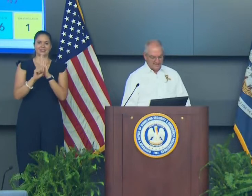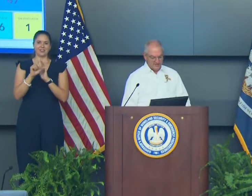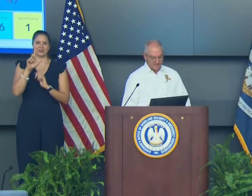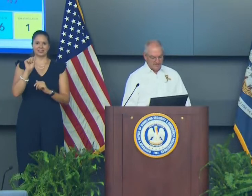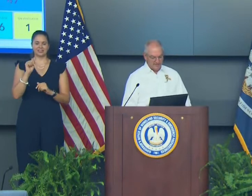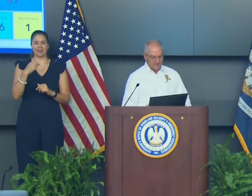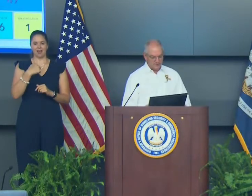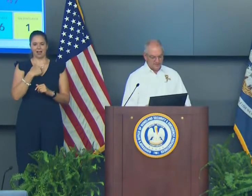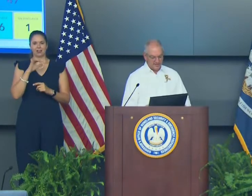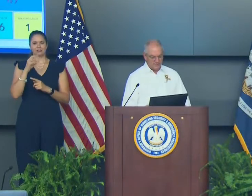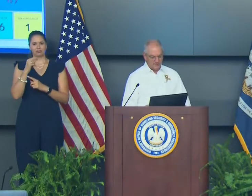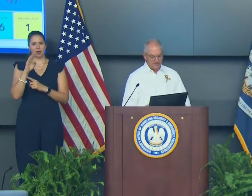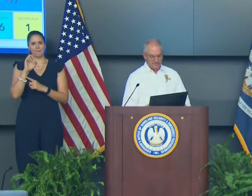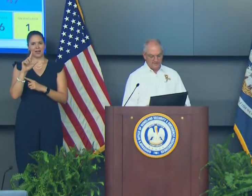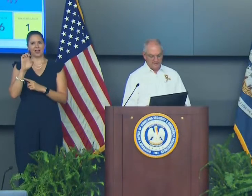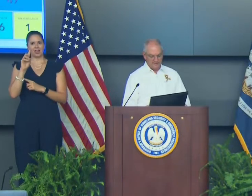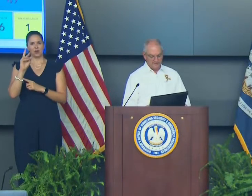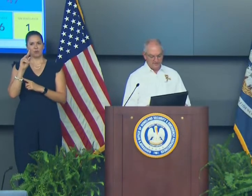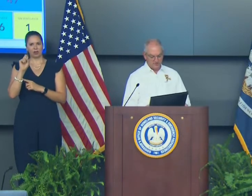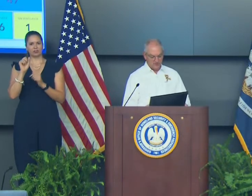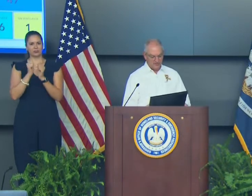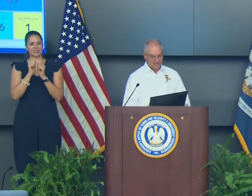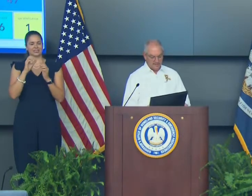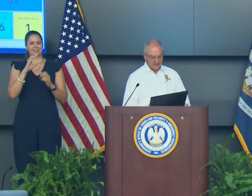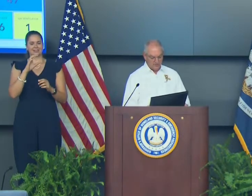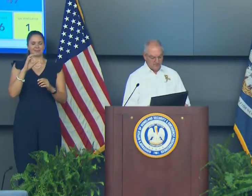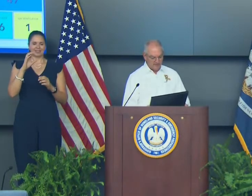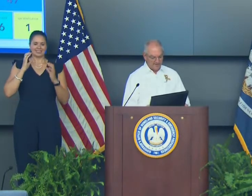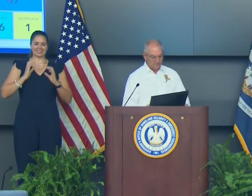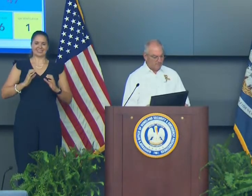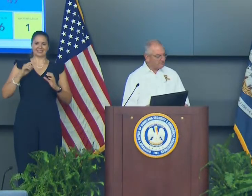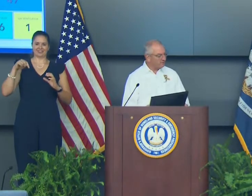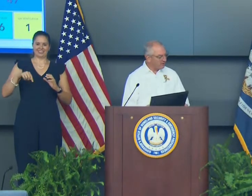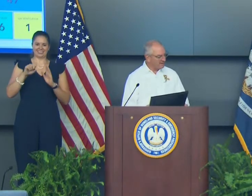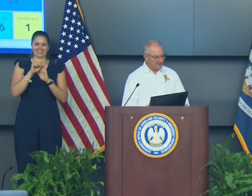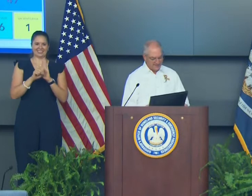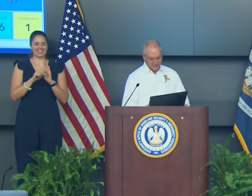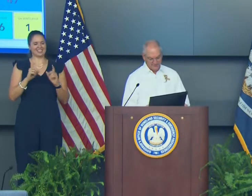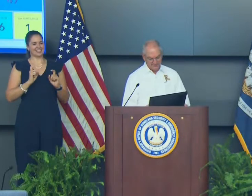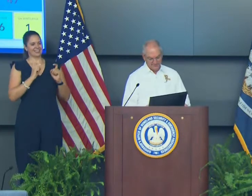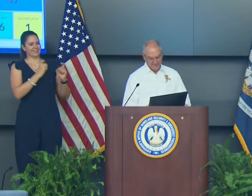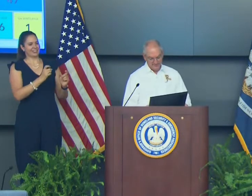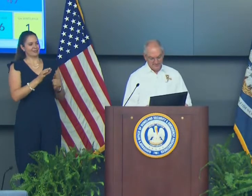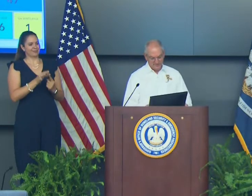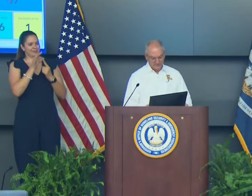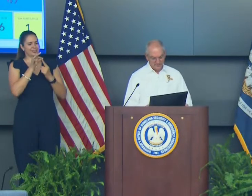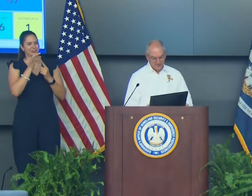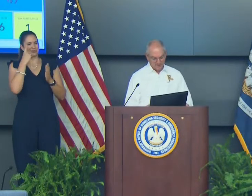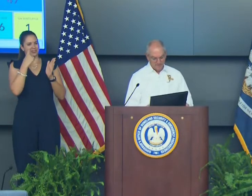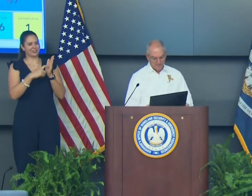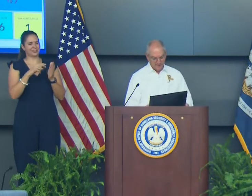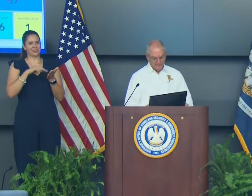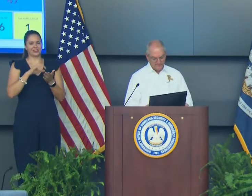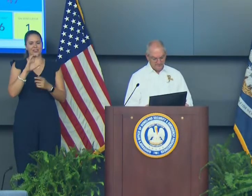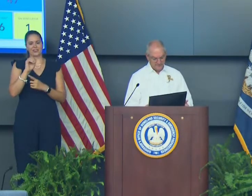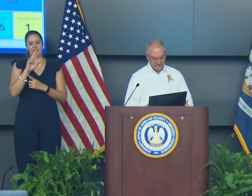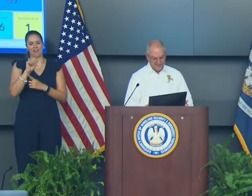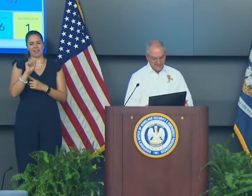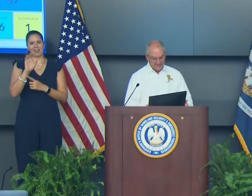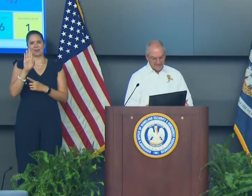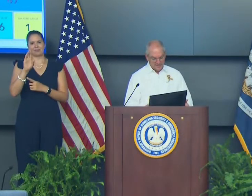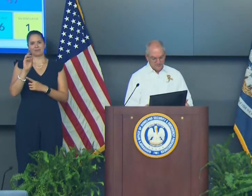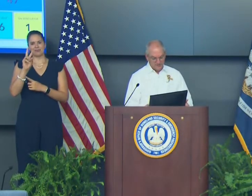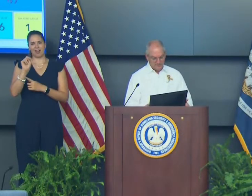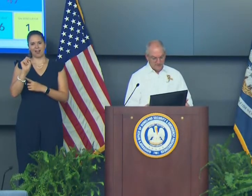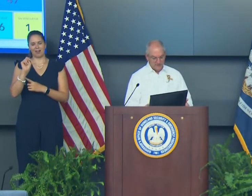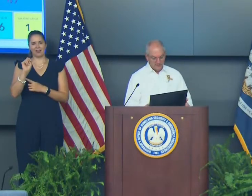it says, I, John Bell Edwards, together with the citizens of this great state, do hereby give special recognition to Nurse Carla Brown